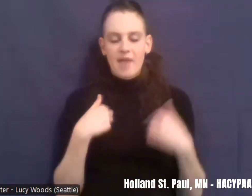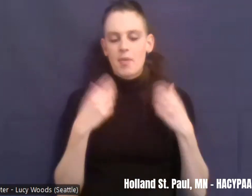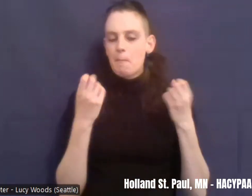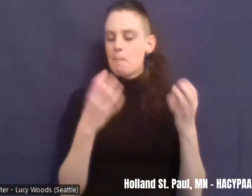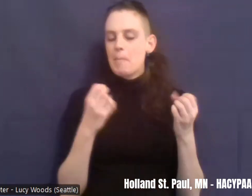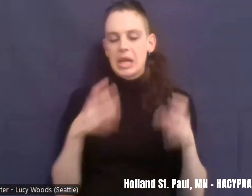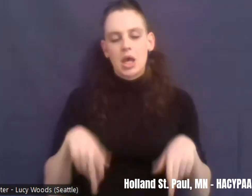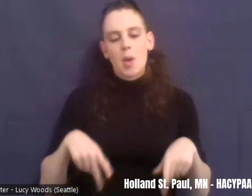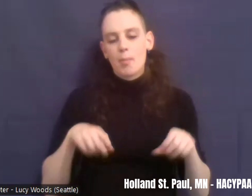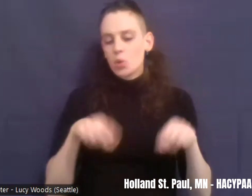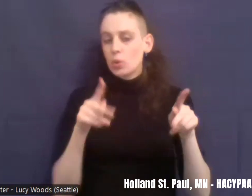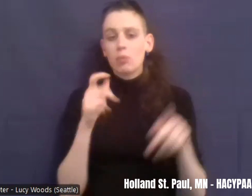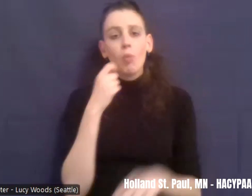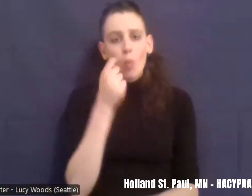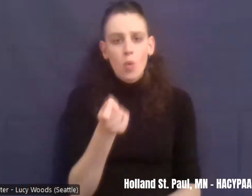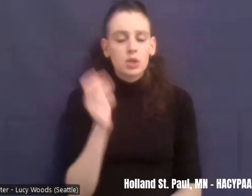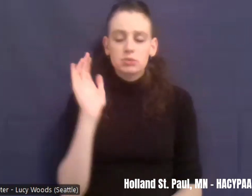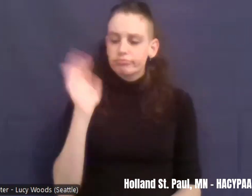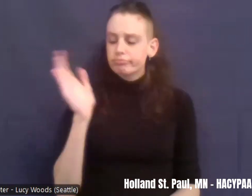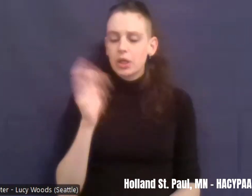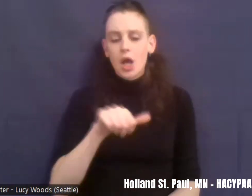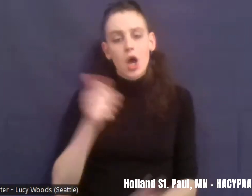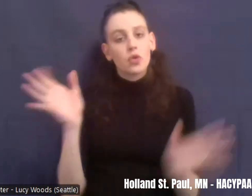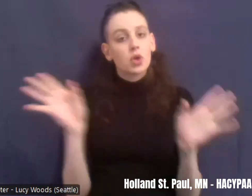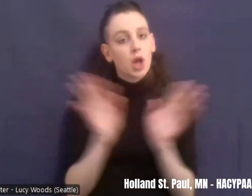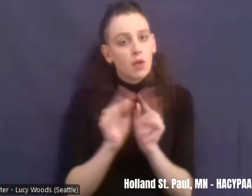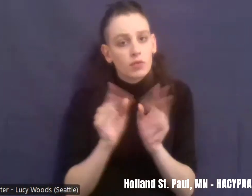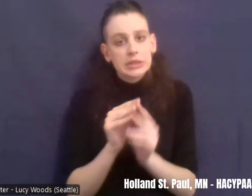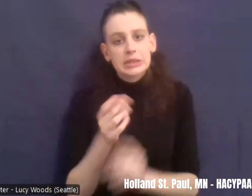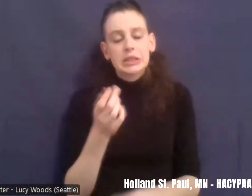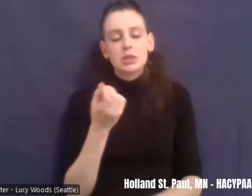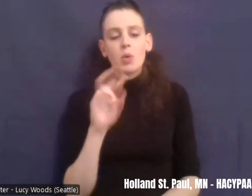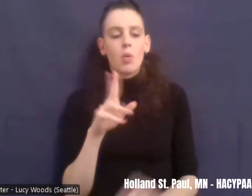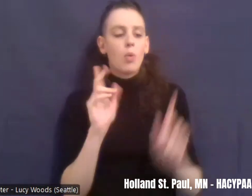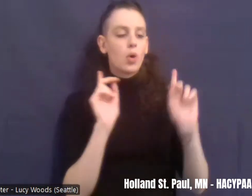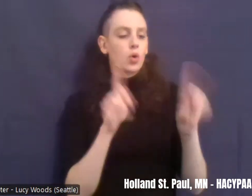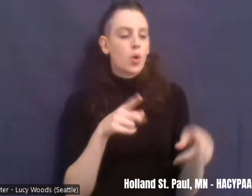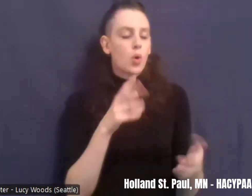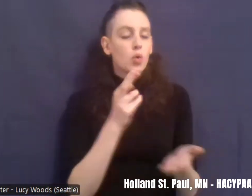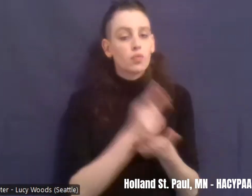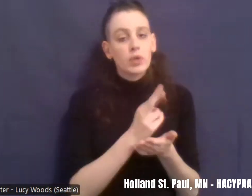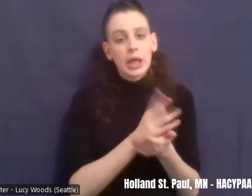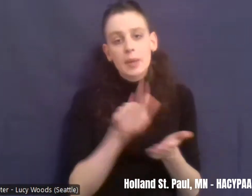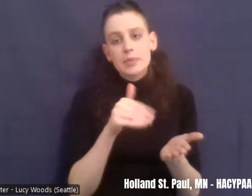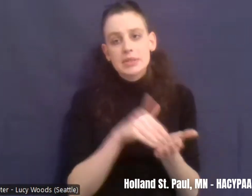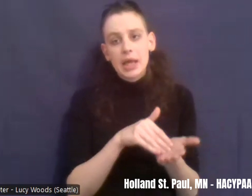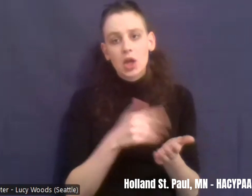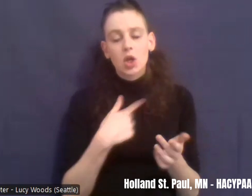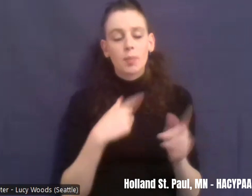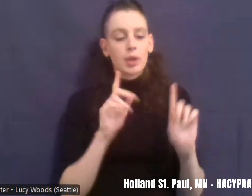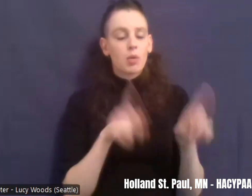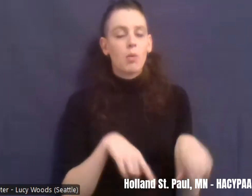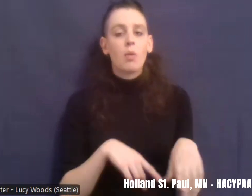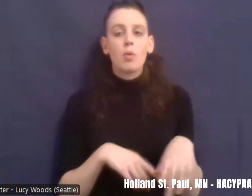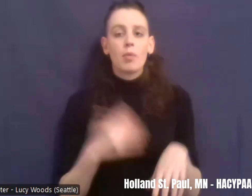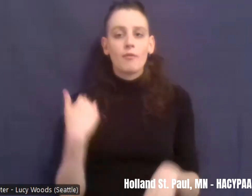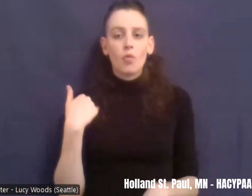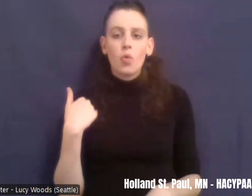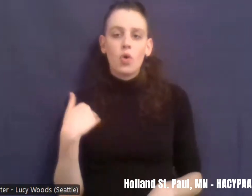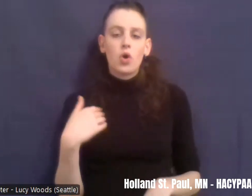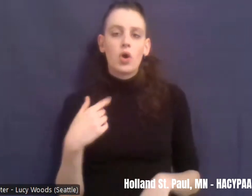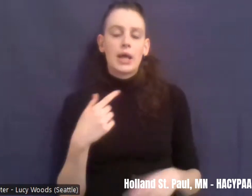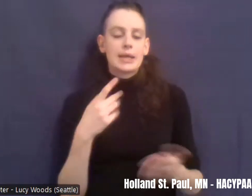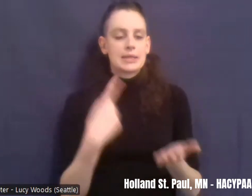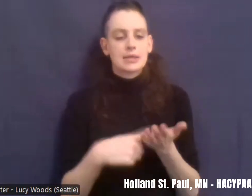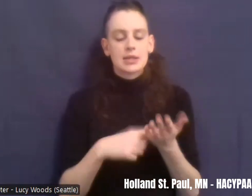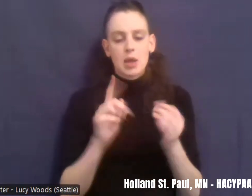other conferences, or like I get to go back to that treatment center that I went to and like share, like talk about what it's like to be a member of